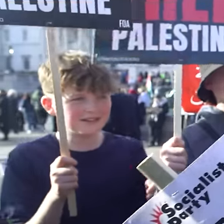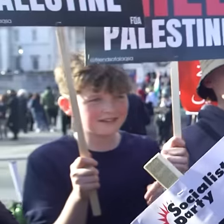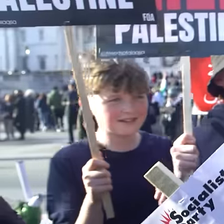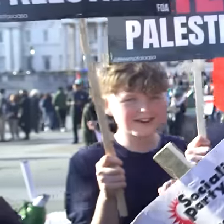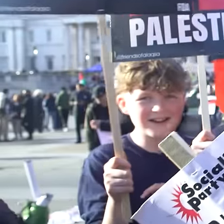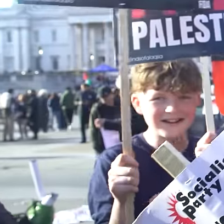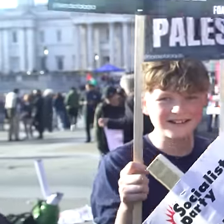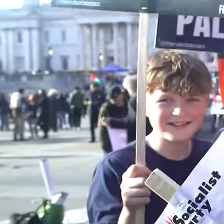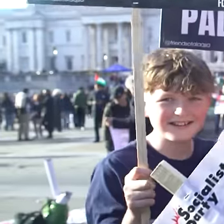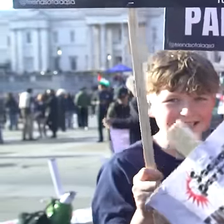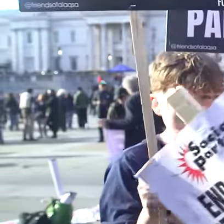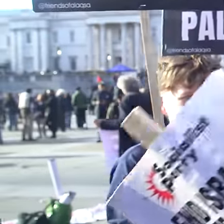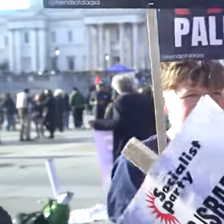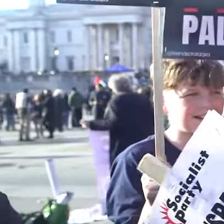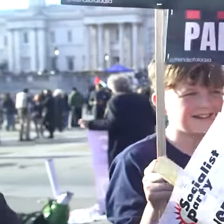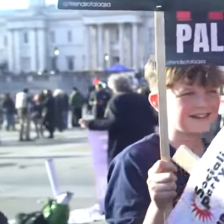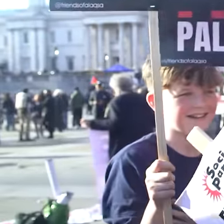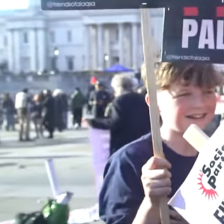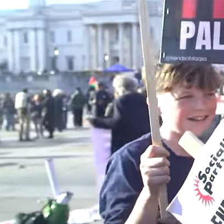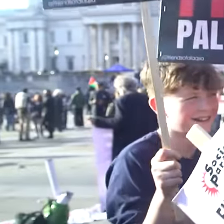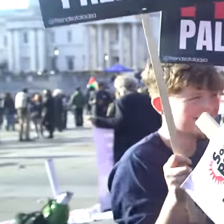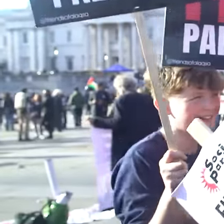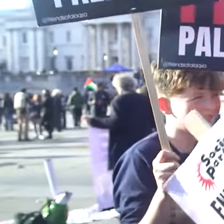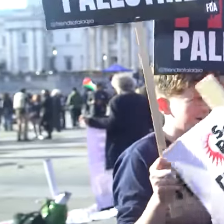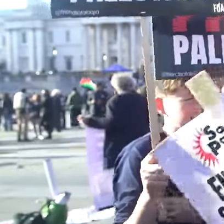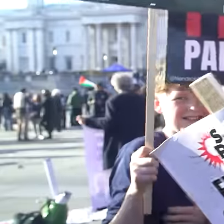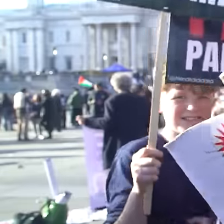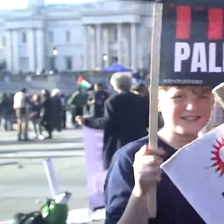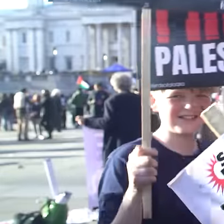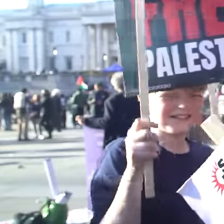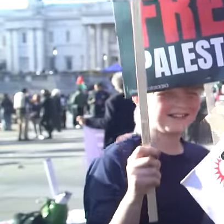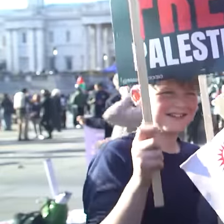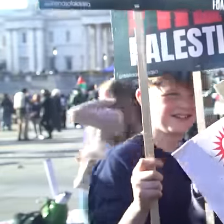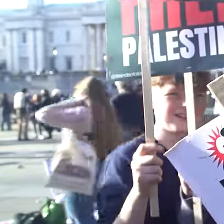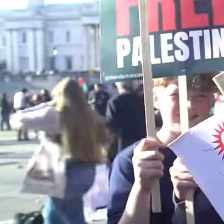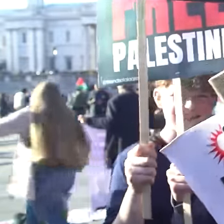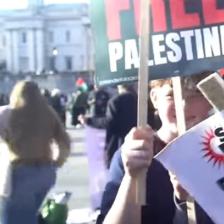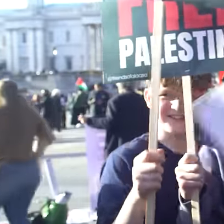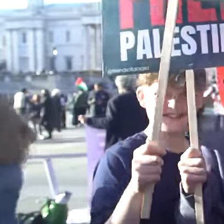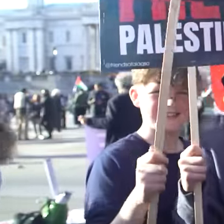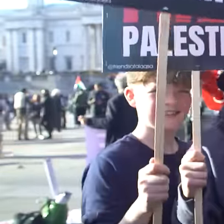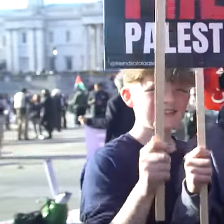Free Palestine! Everyone's bad who's killing all the people in Palestine because they do not deserve to die.